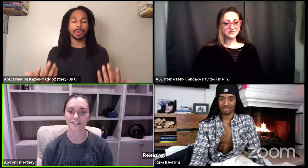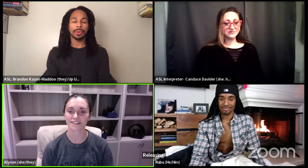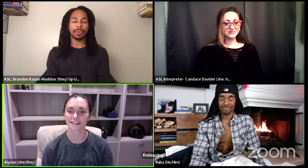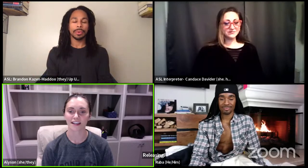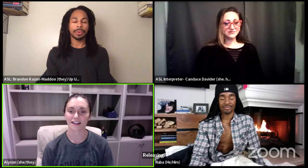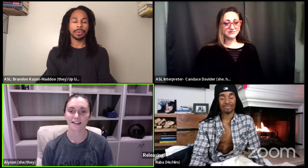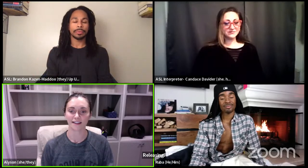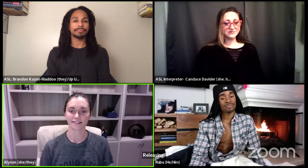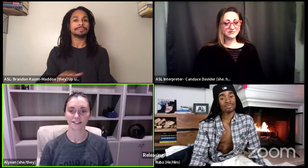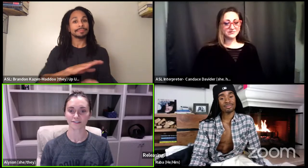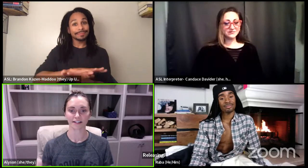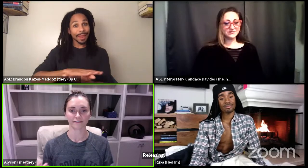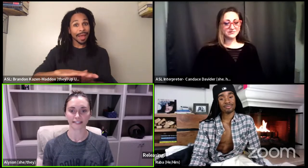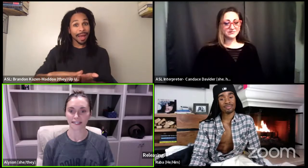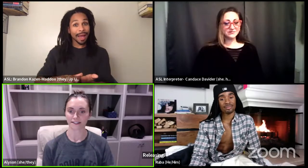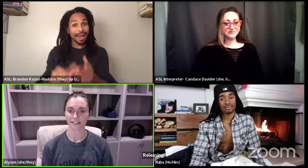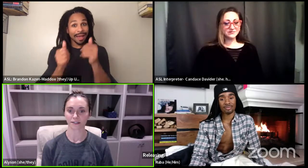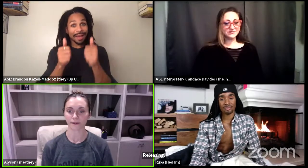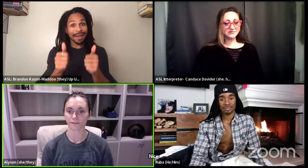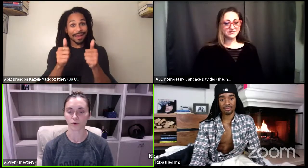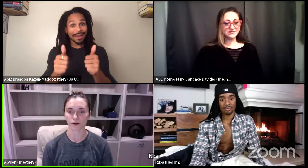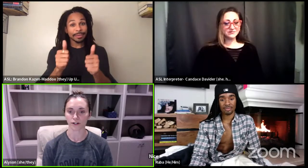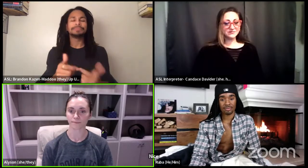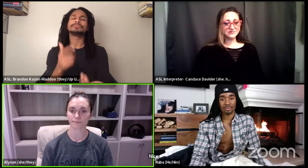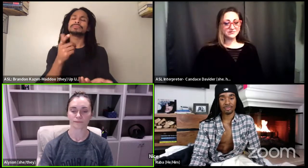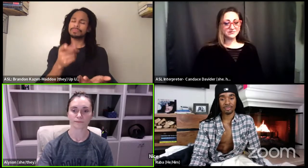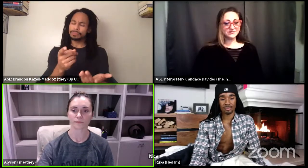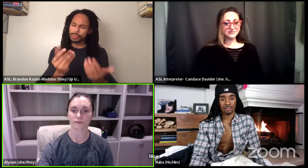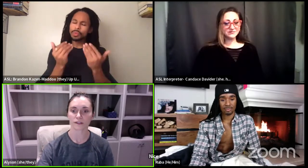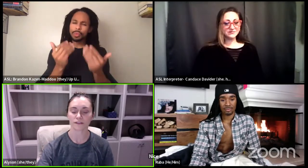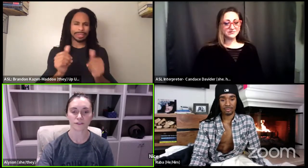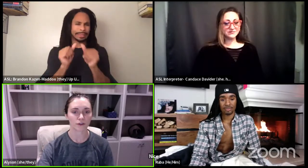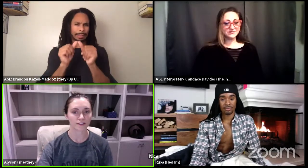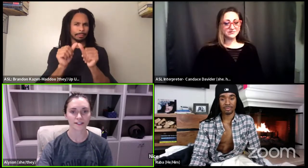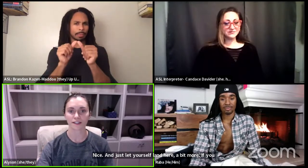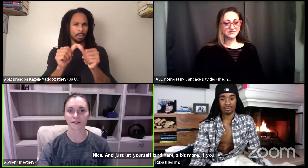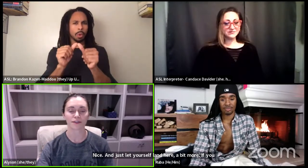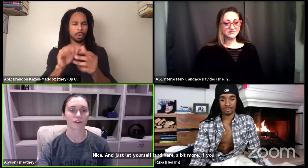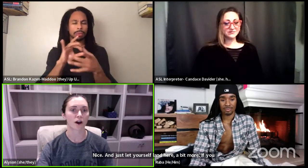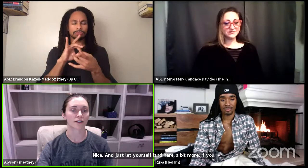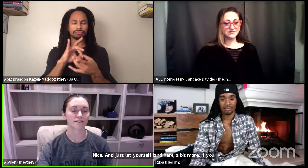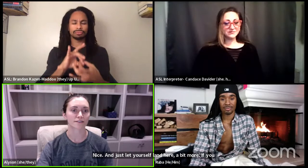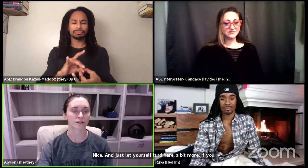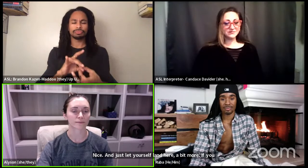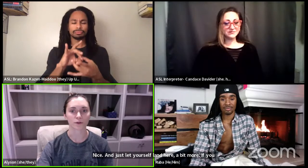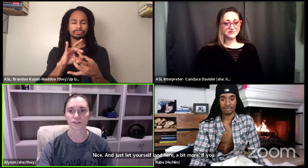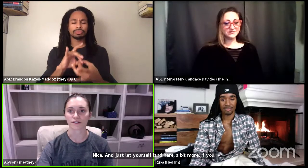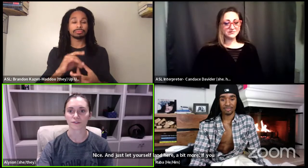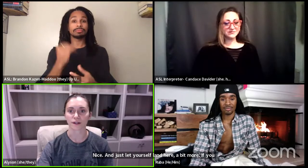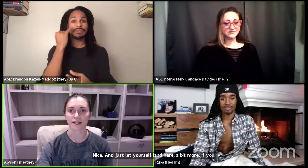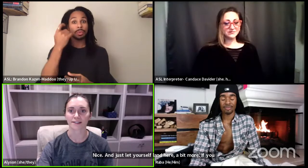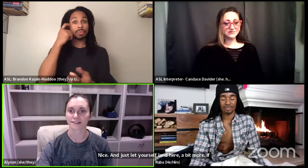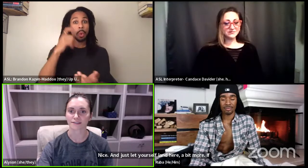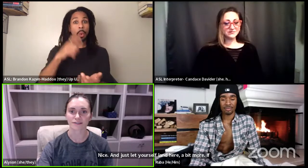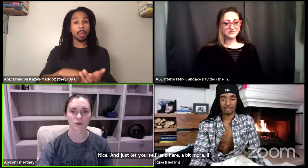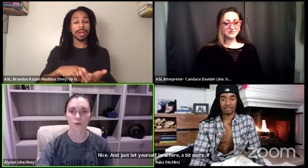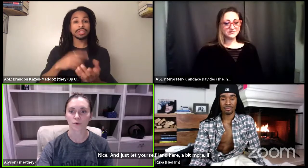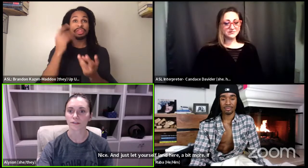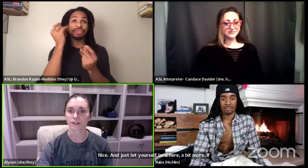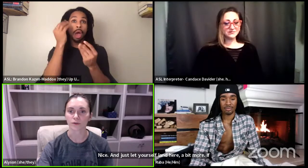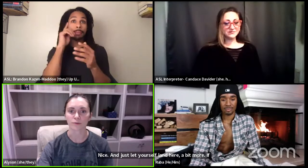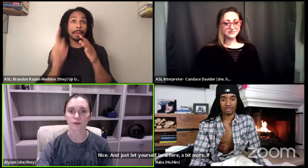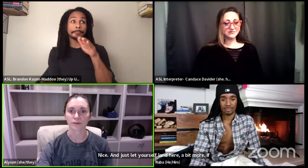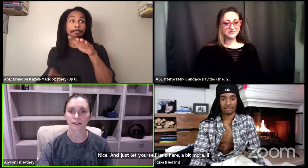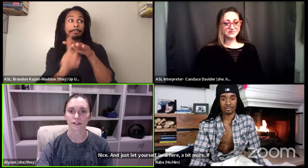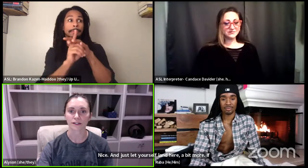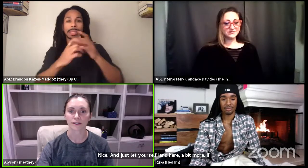Nice. And just let yourself land here a bit more. If you notice any thoughts or emotions arise, that's